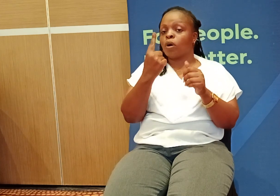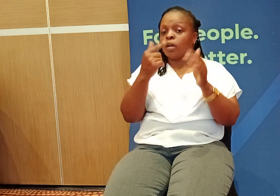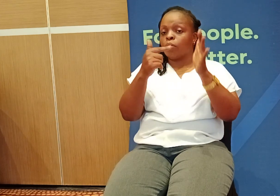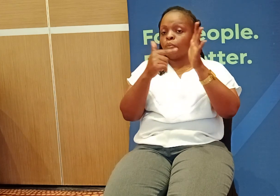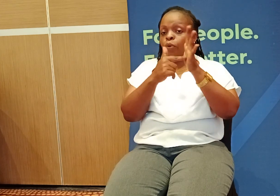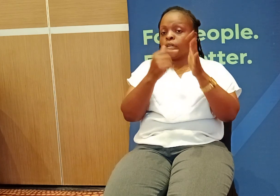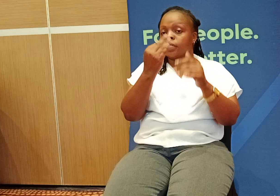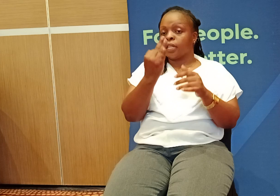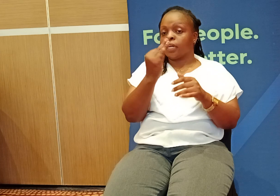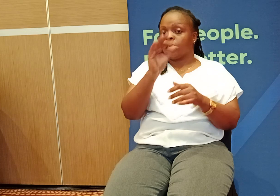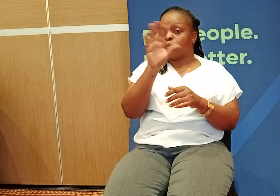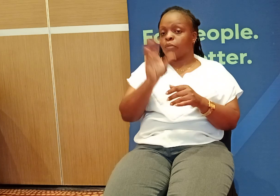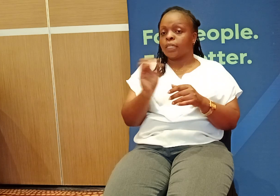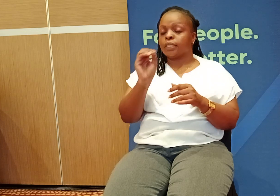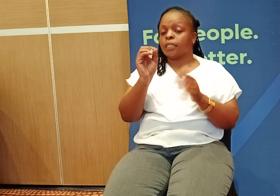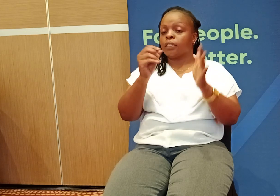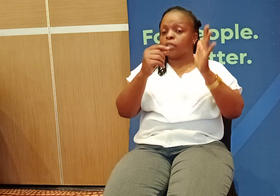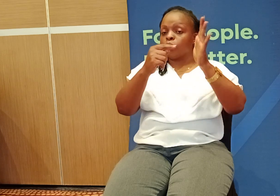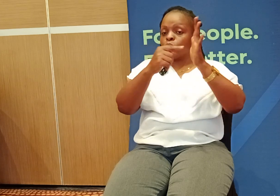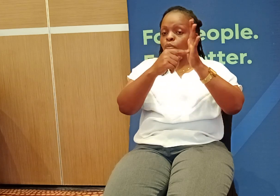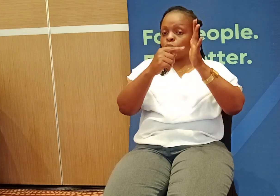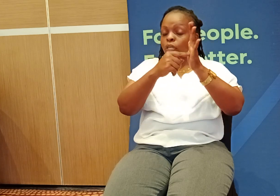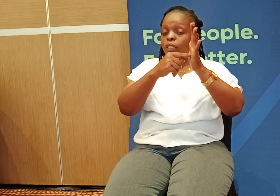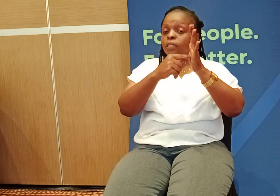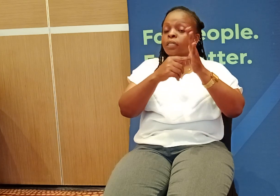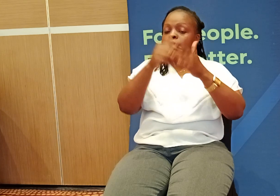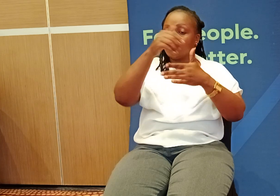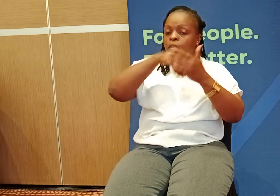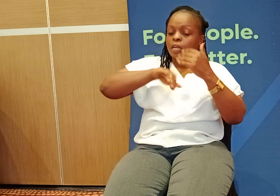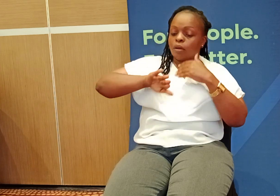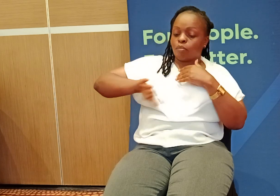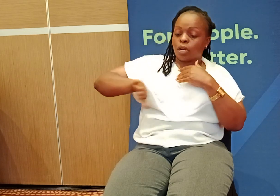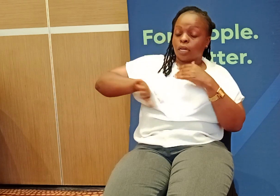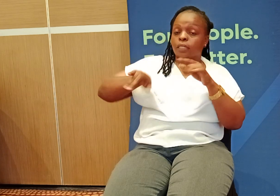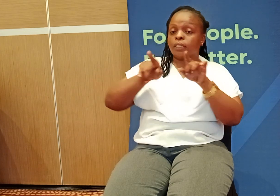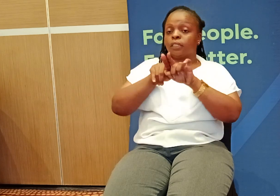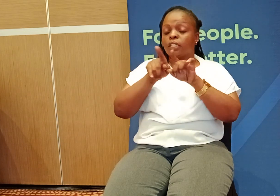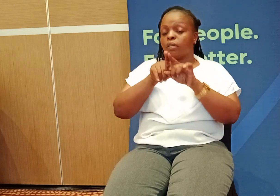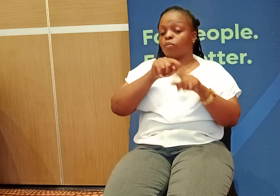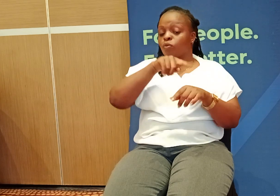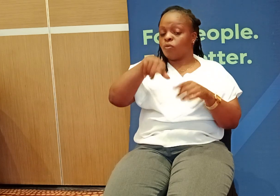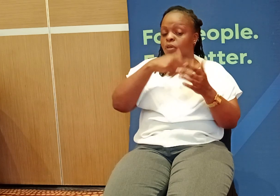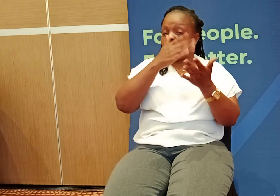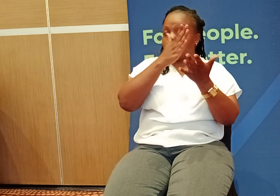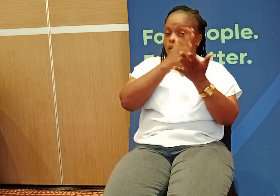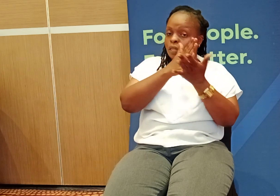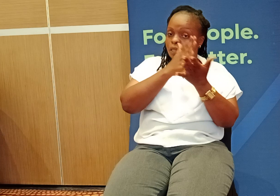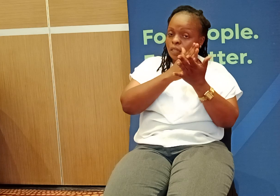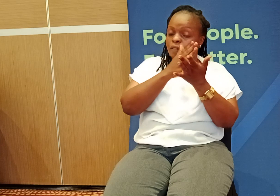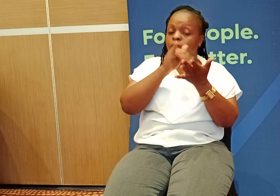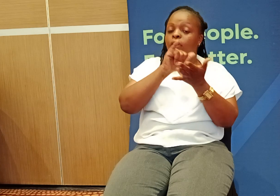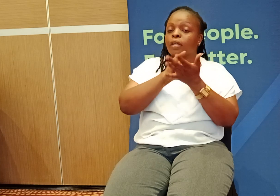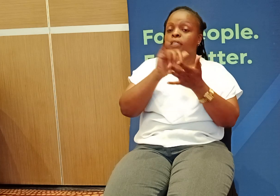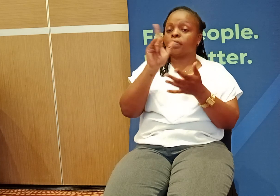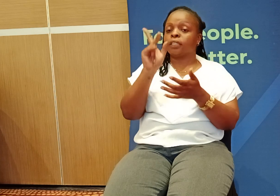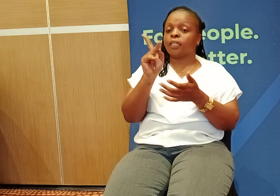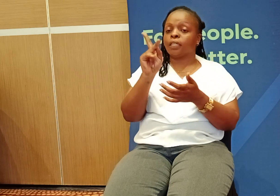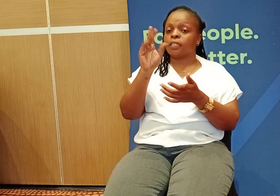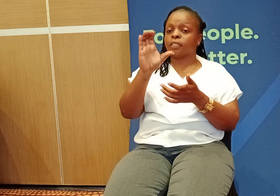1.3 percentage points in terms of buffer. However, we still believe that KCB Kenya is not yet where we